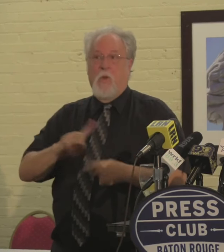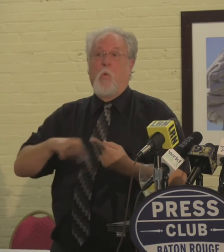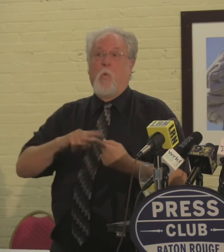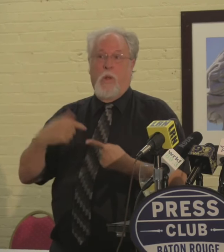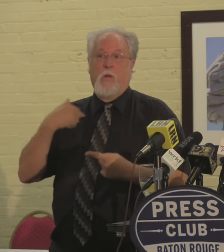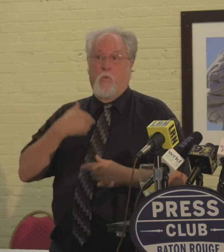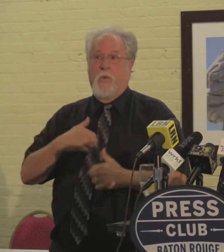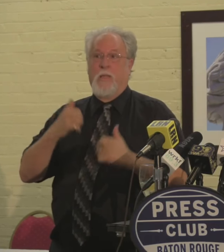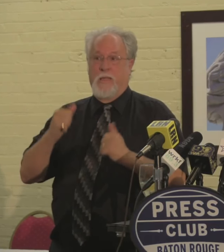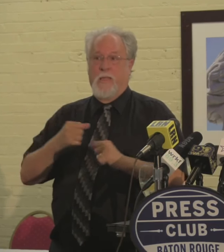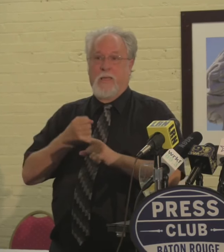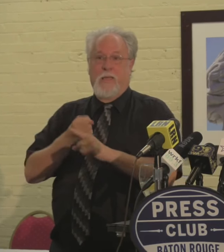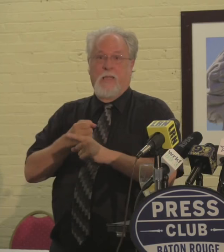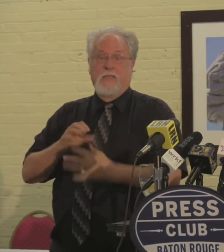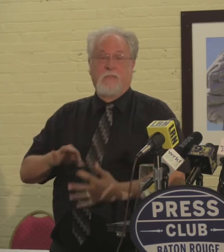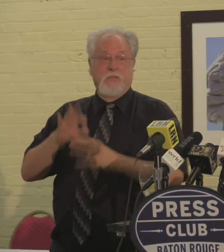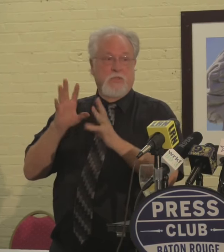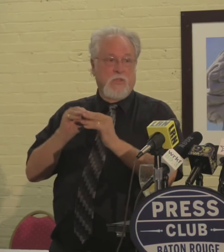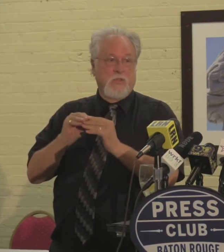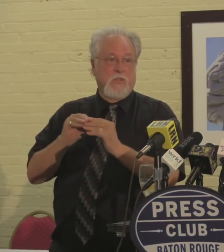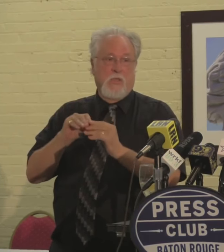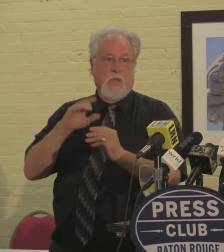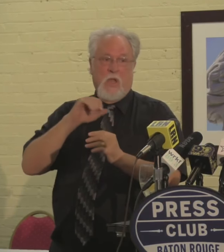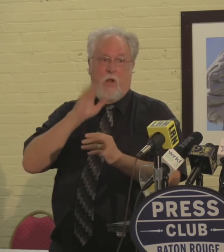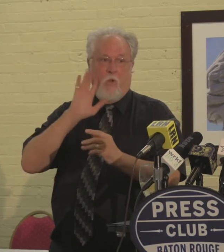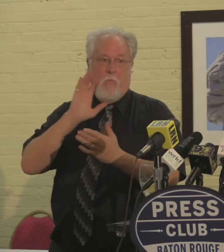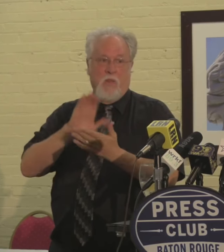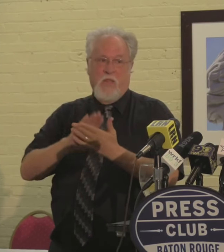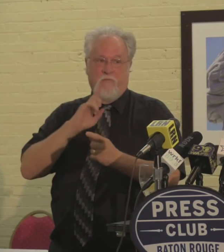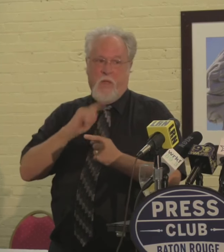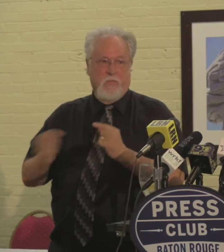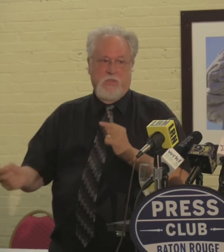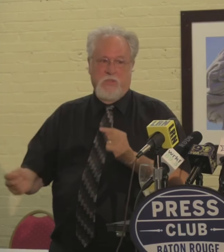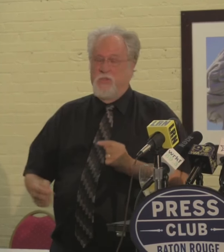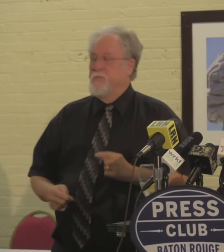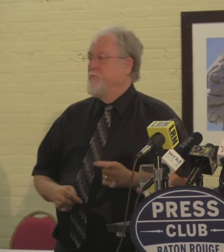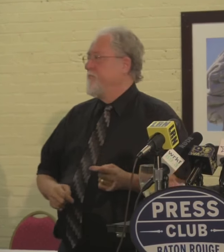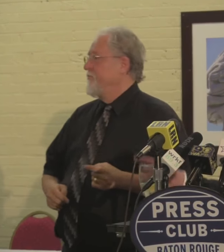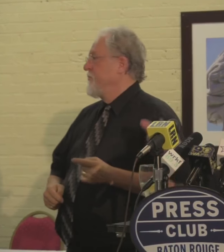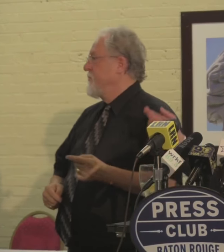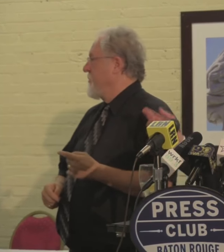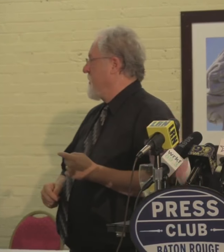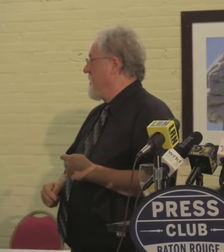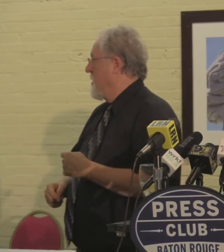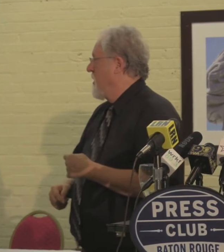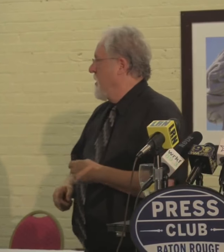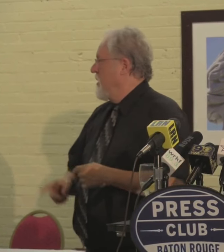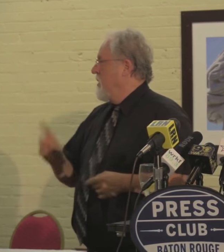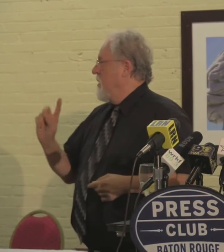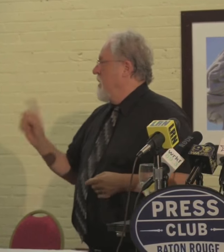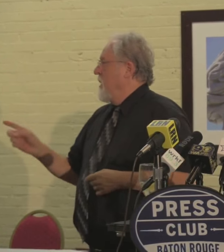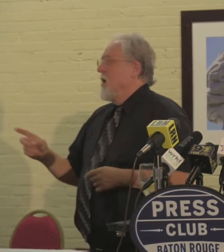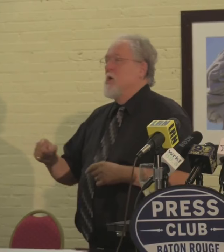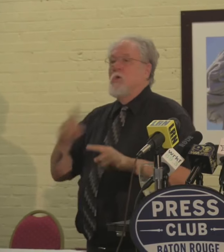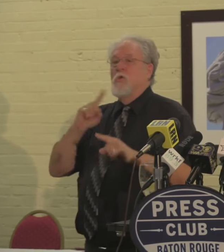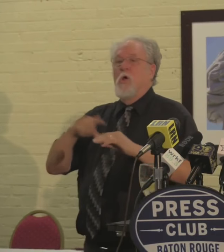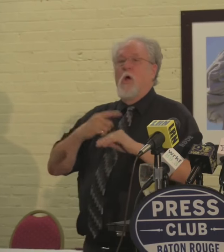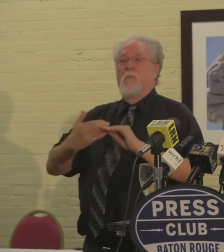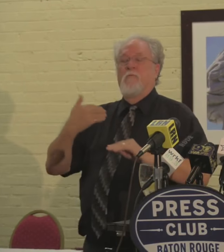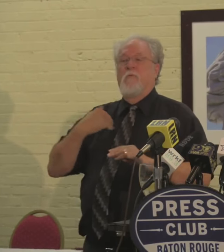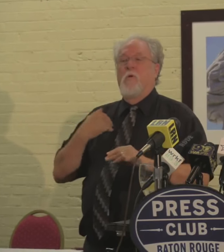we get around to the special session, and I don't believe there's any opposition to that. Yes, sir. Talked a little earlier,